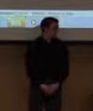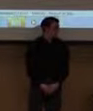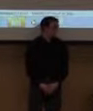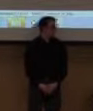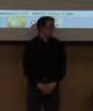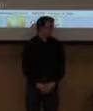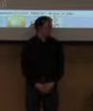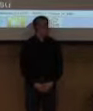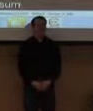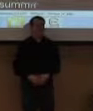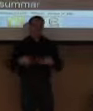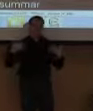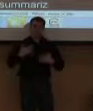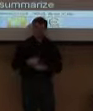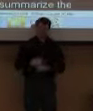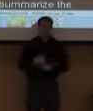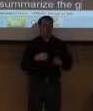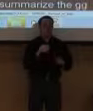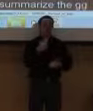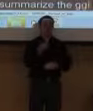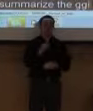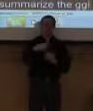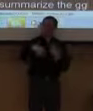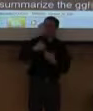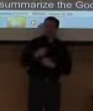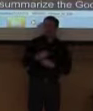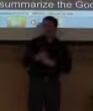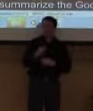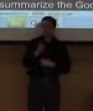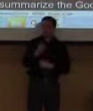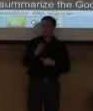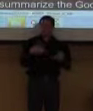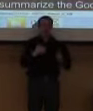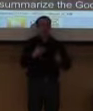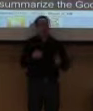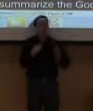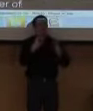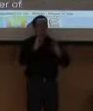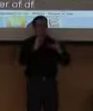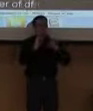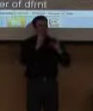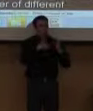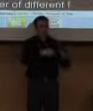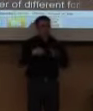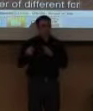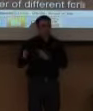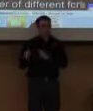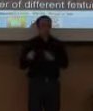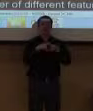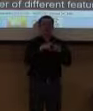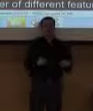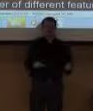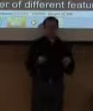So to summarize, the Google Hangout has a number of different features that allow multiple communication modalities to happen, even